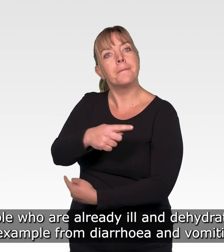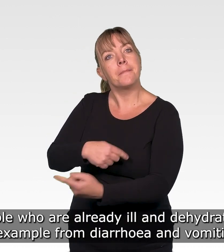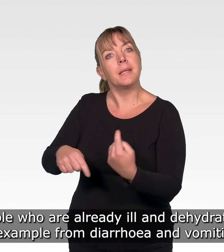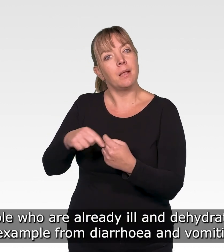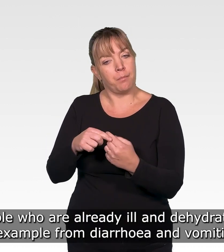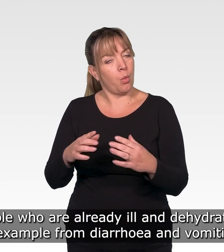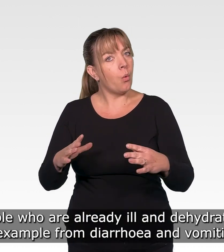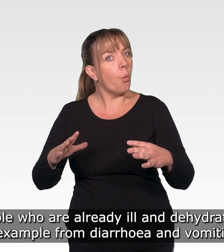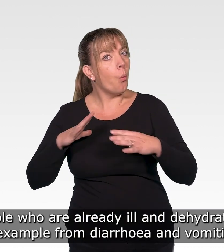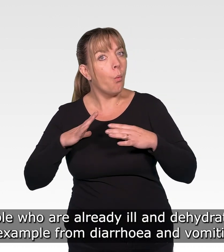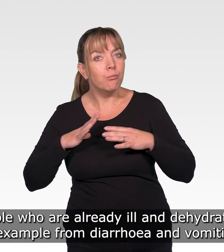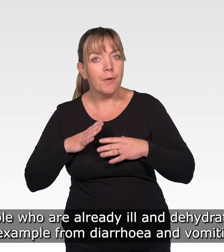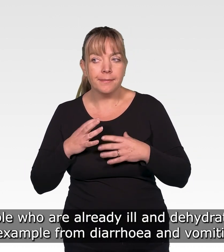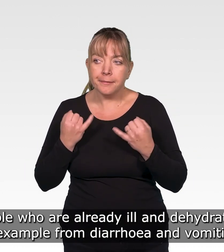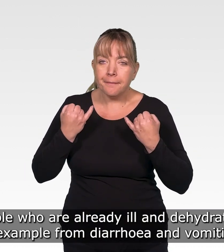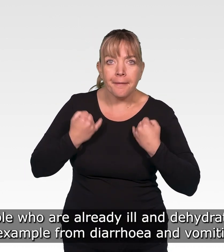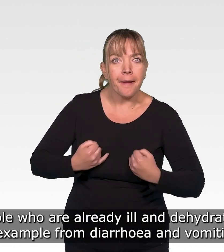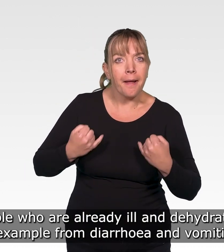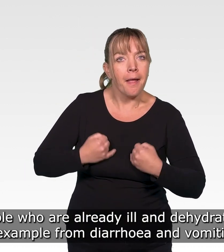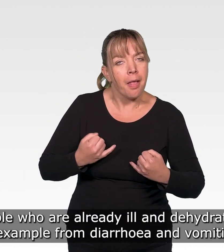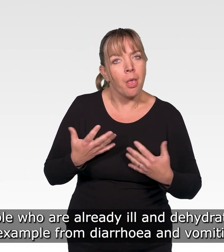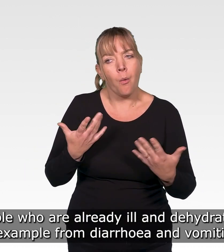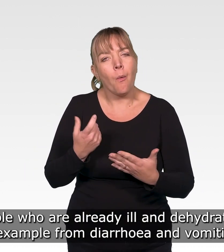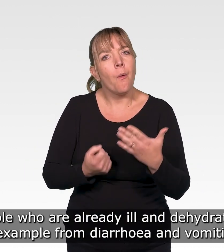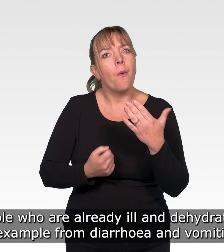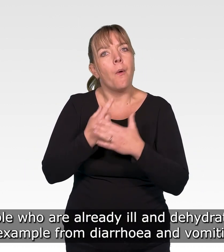People who are already ill and dehydrated, for example from